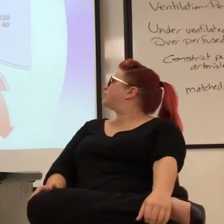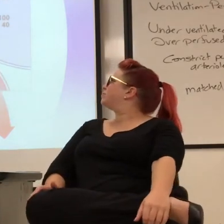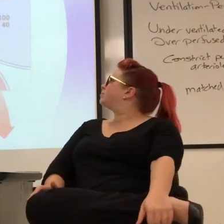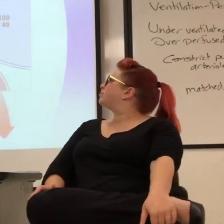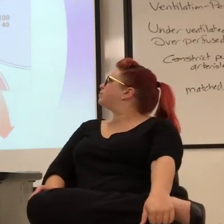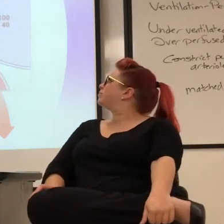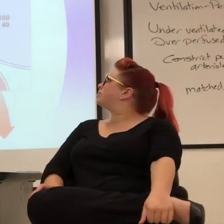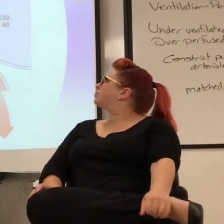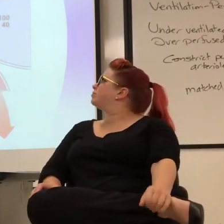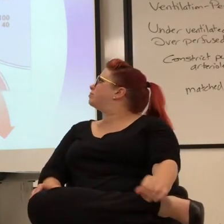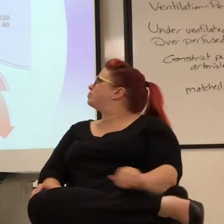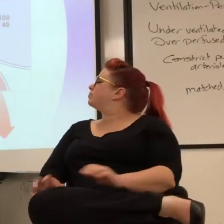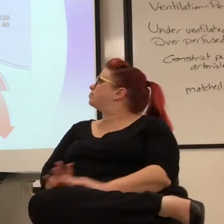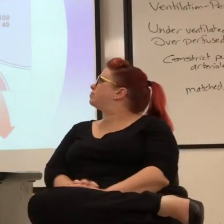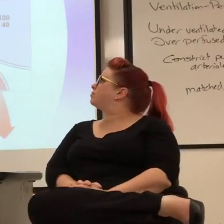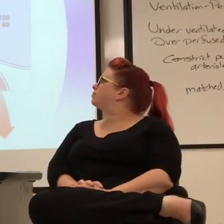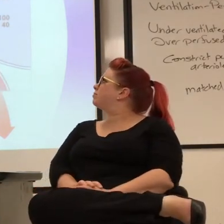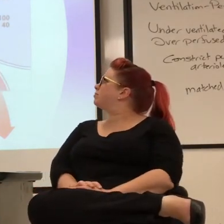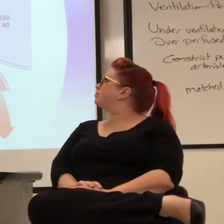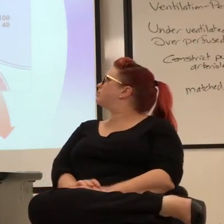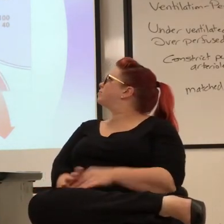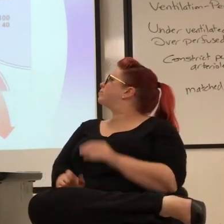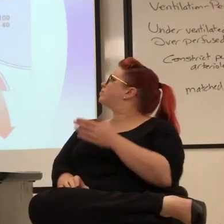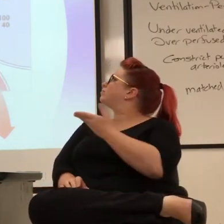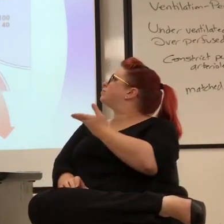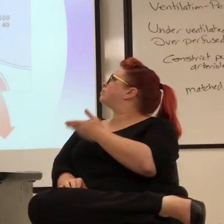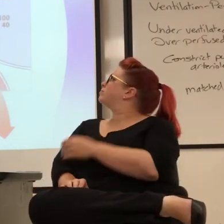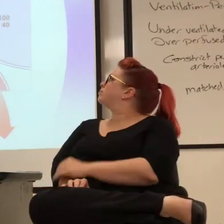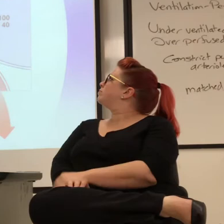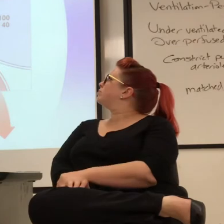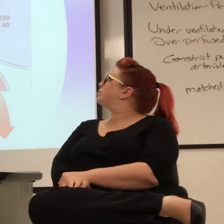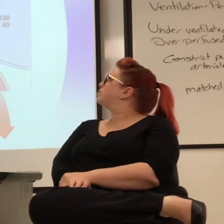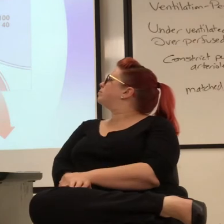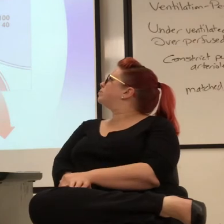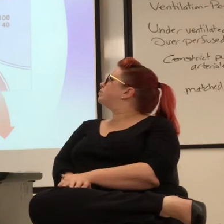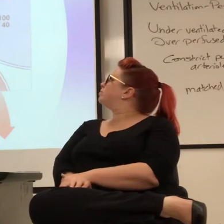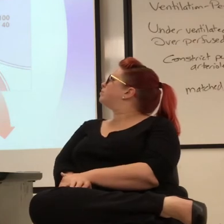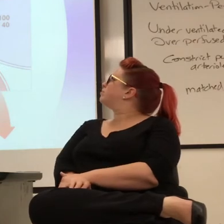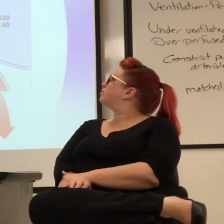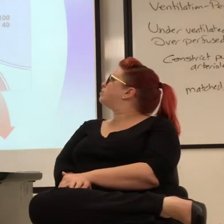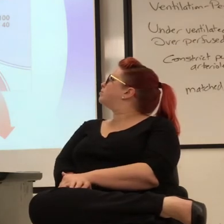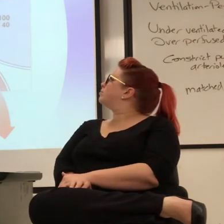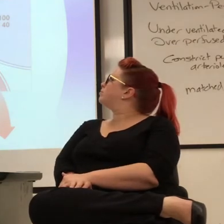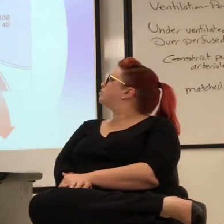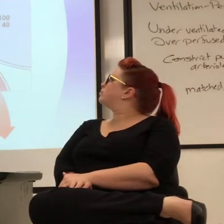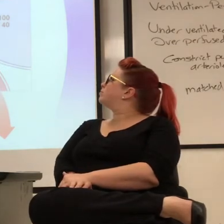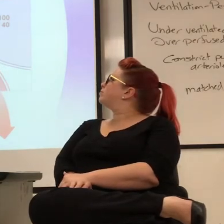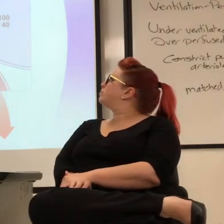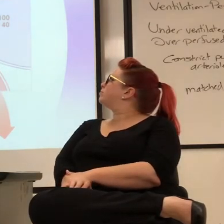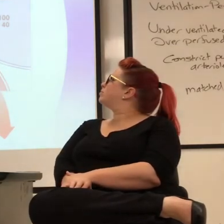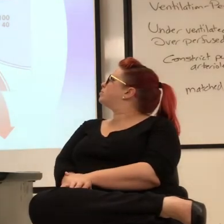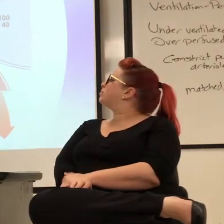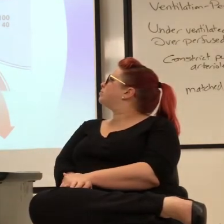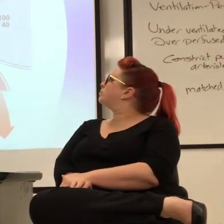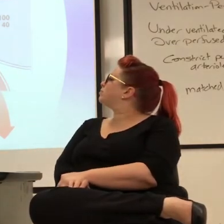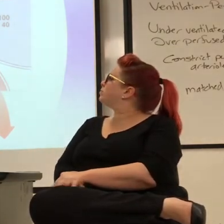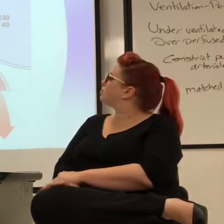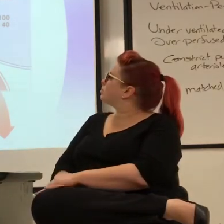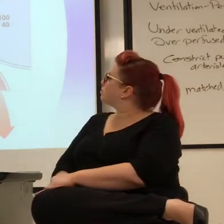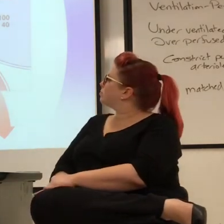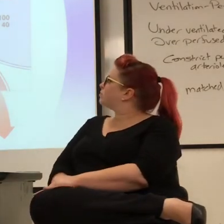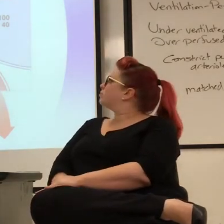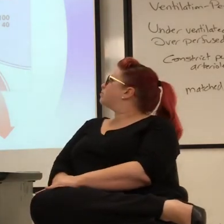How long does it take for the partial pressure of oxygen of alveolar air,